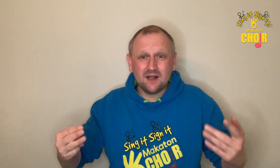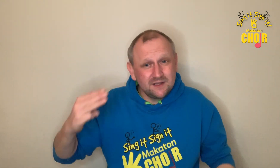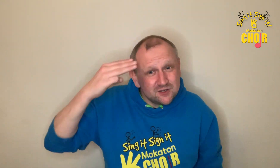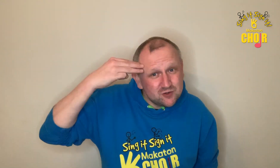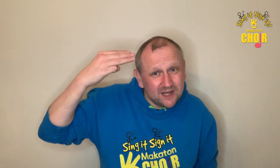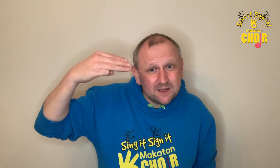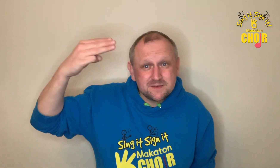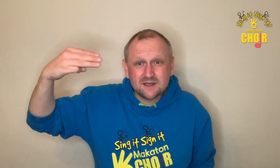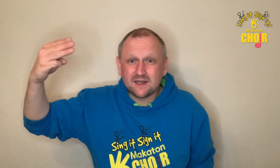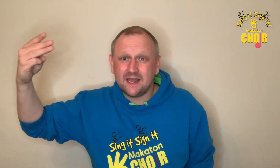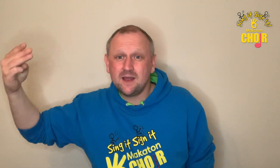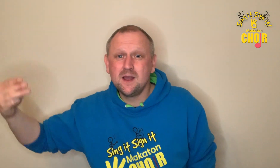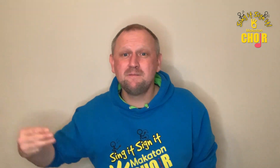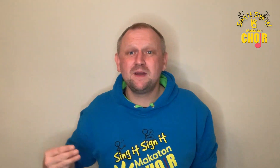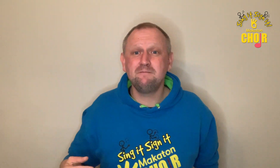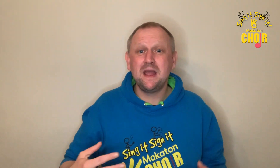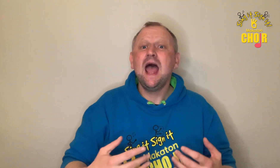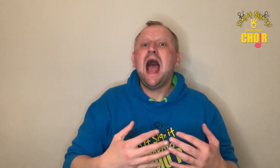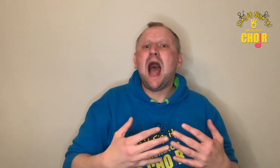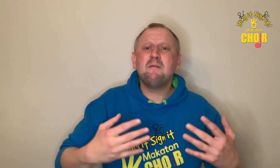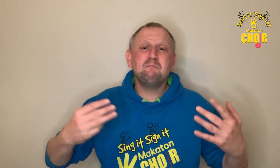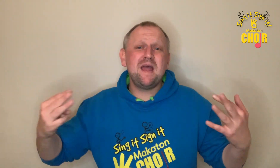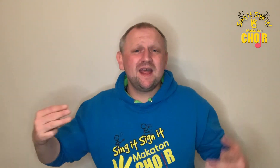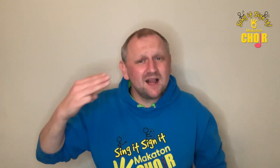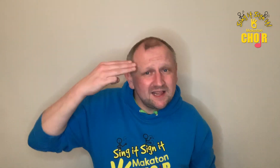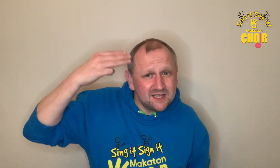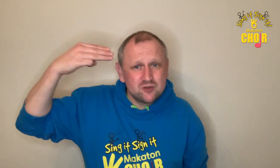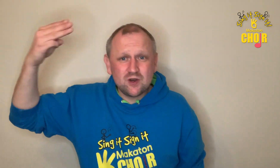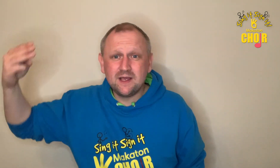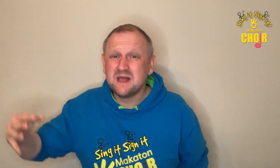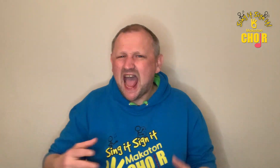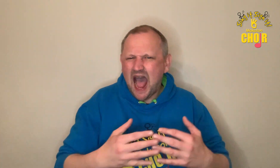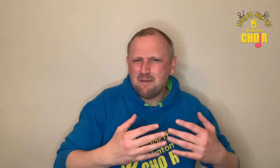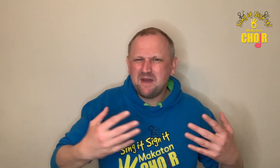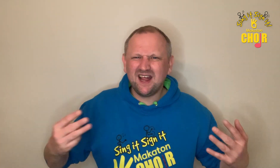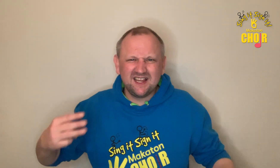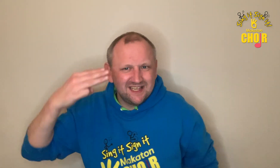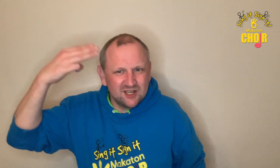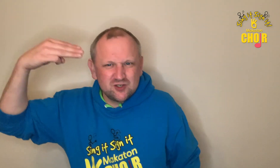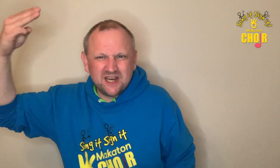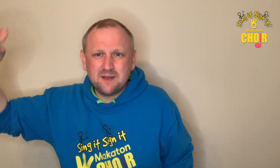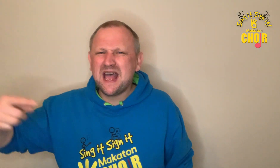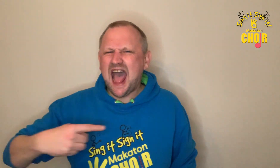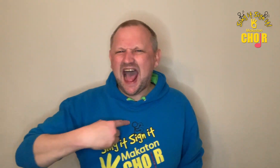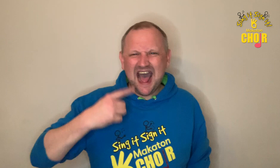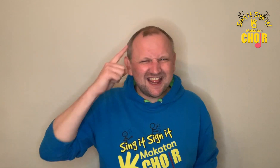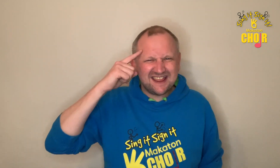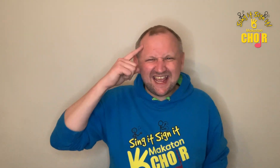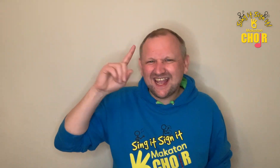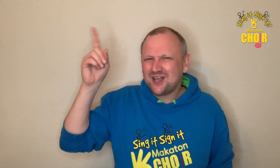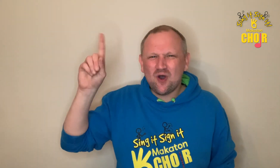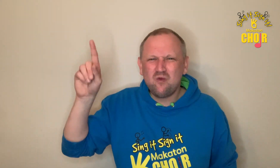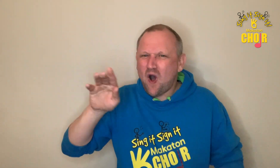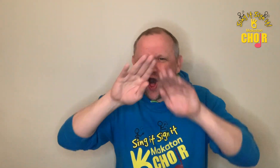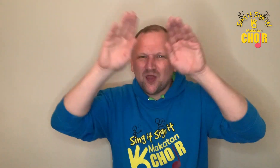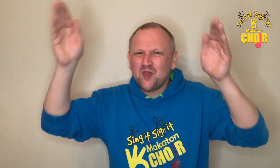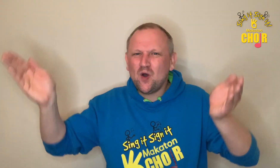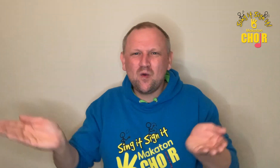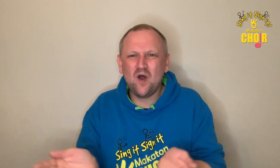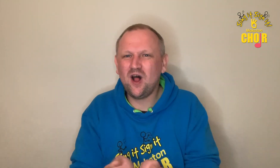dreams are keeping me awake A million dreams A million dreams I think of what the world